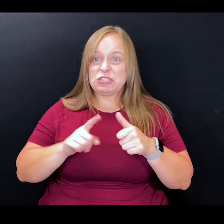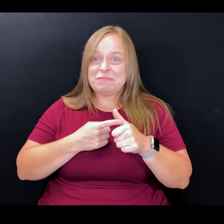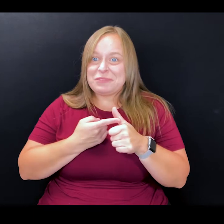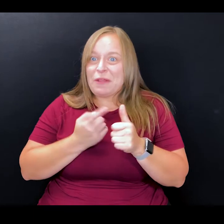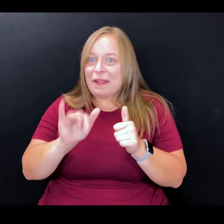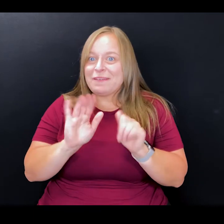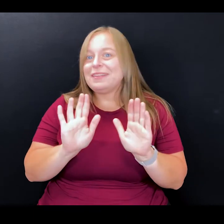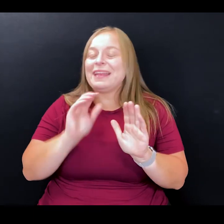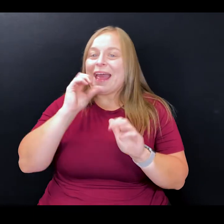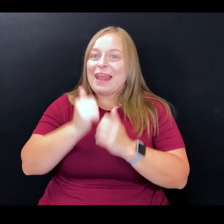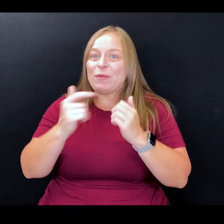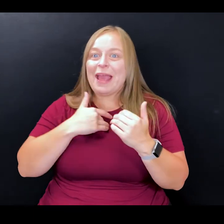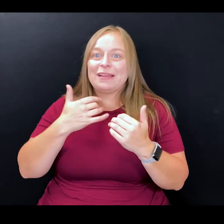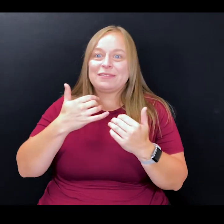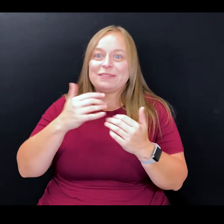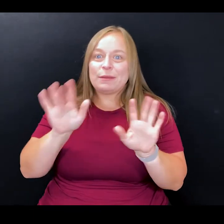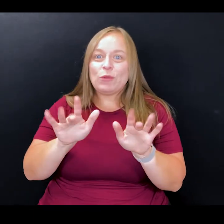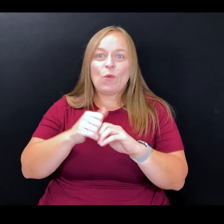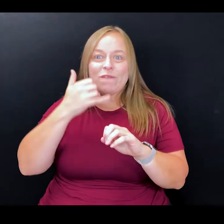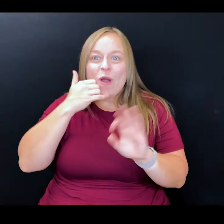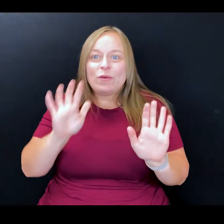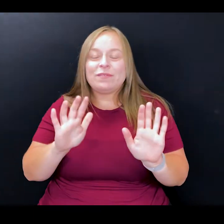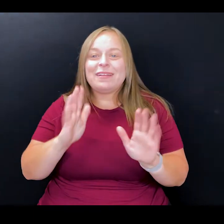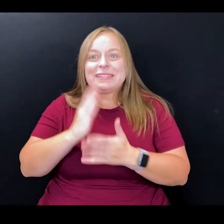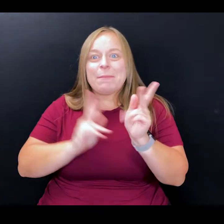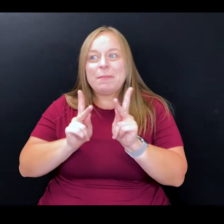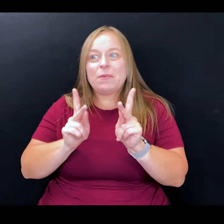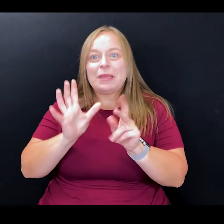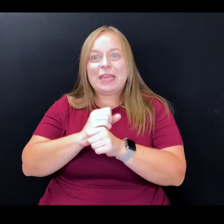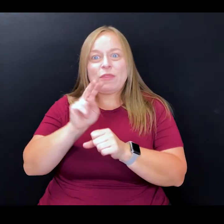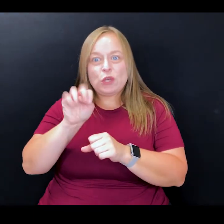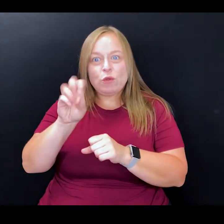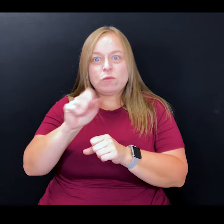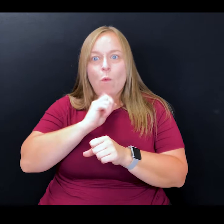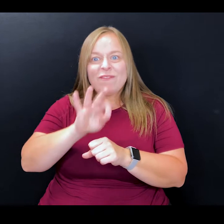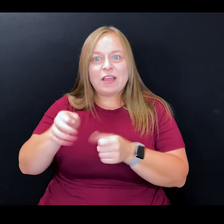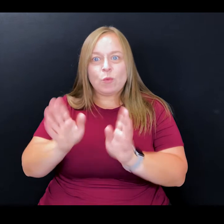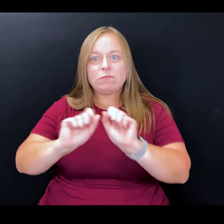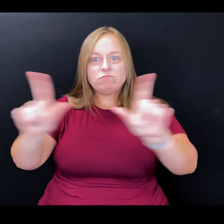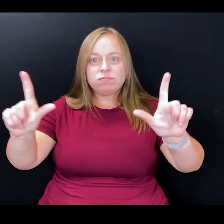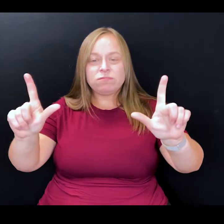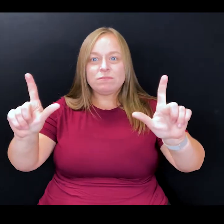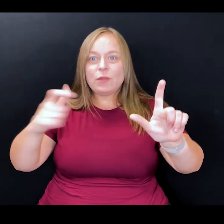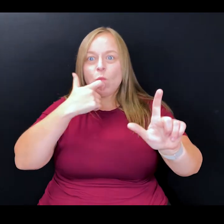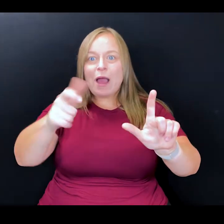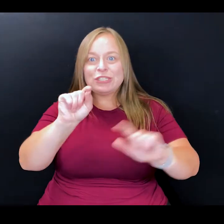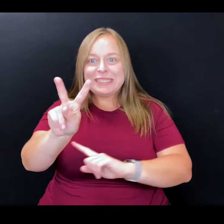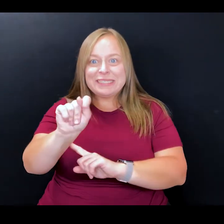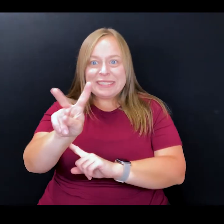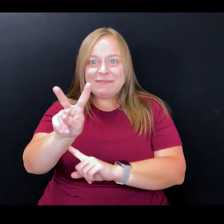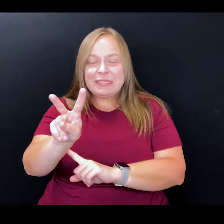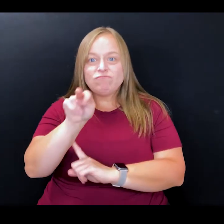just start there. Not everybody has a computer. And there are some people who get their news the old-fashioned way. They watch it on